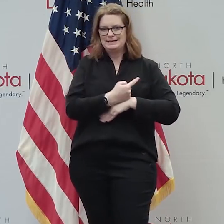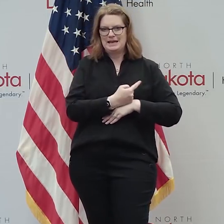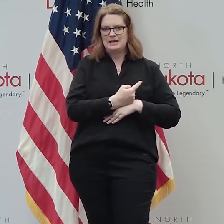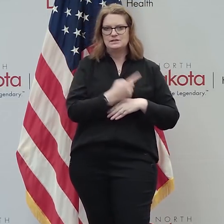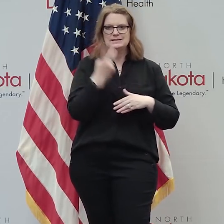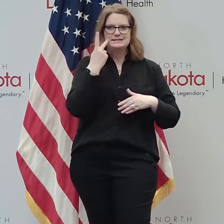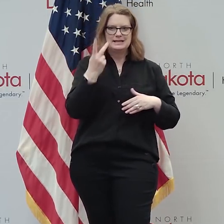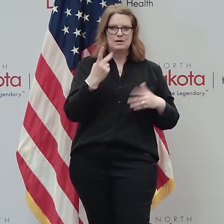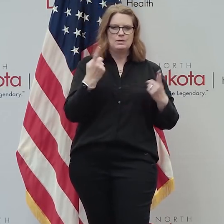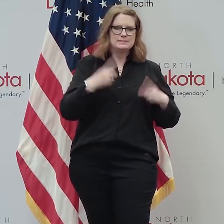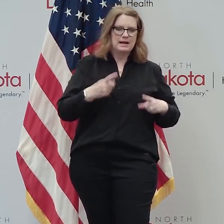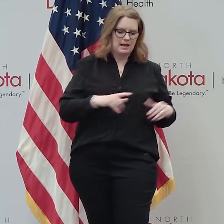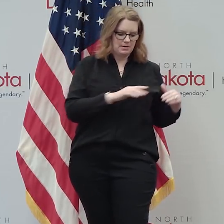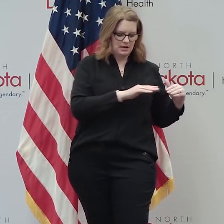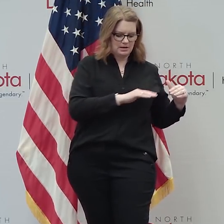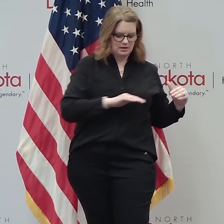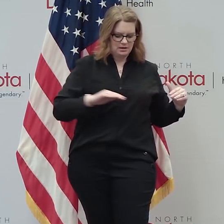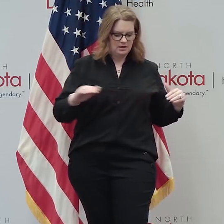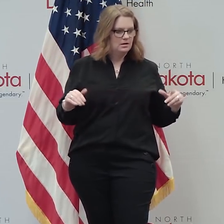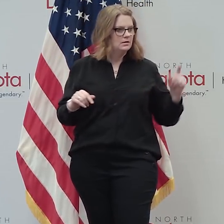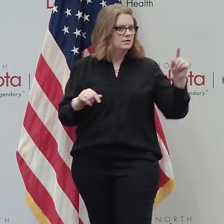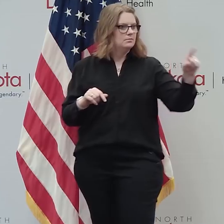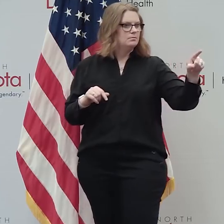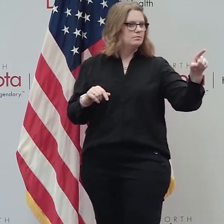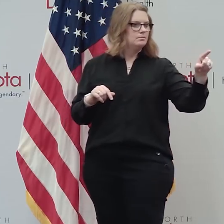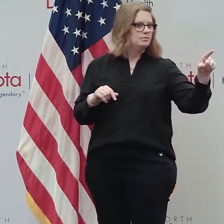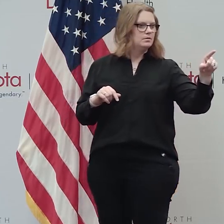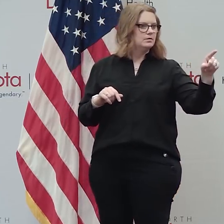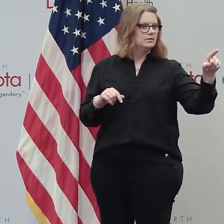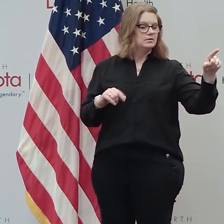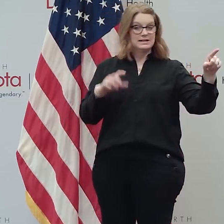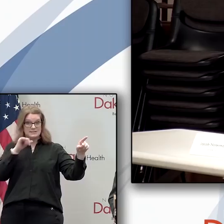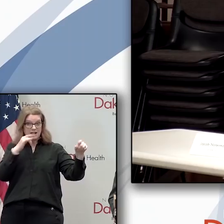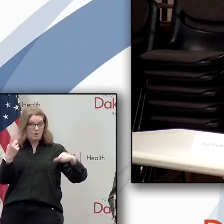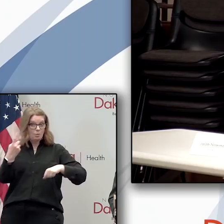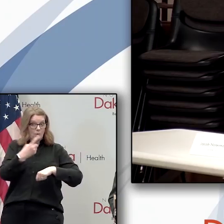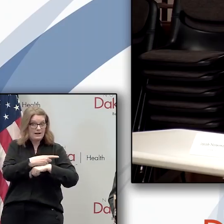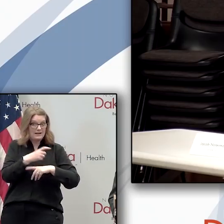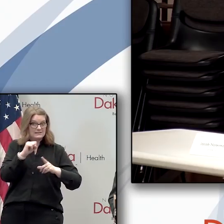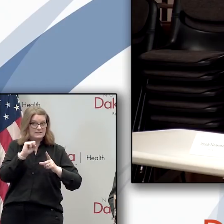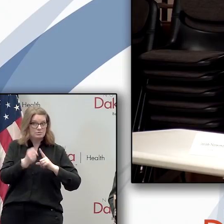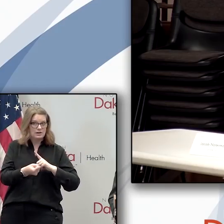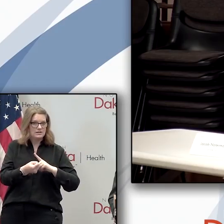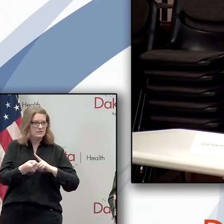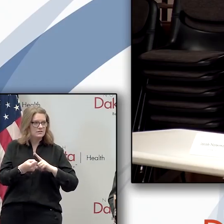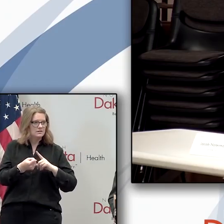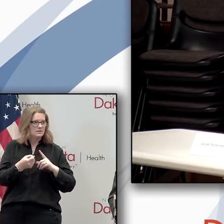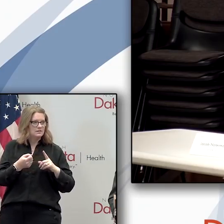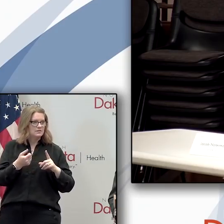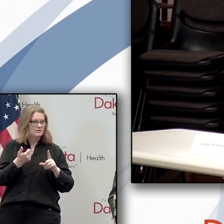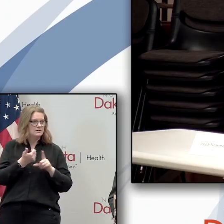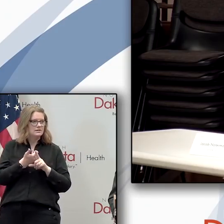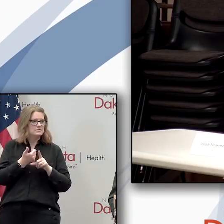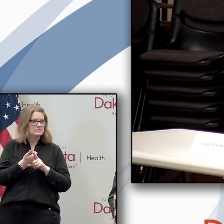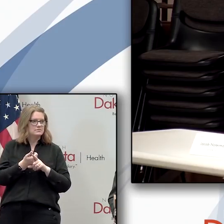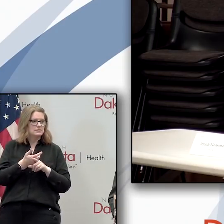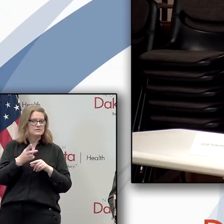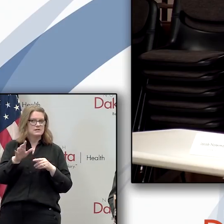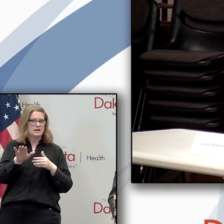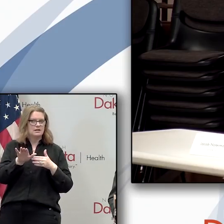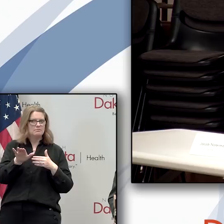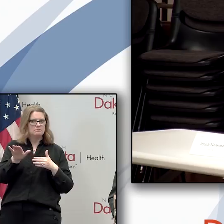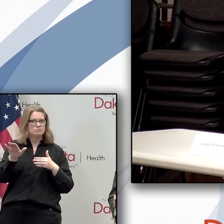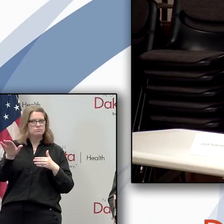trend. Governor, it's not necessarily a one-day situation. It's been a trend line that's been positive for most of the